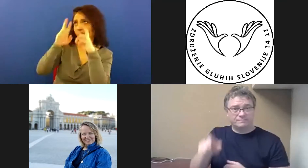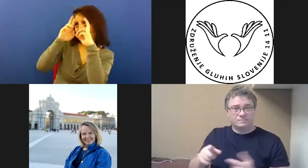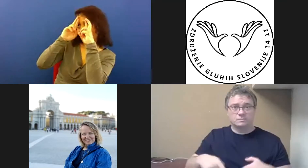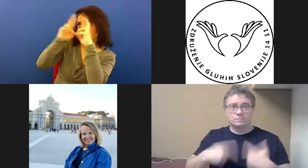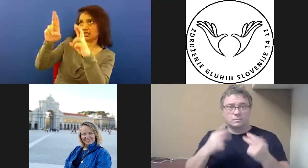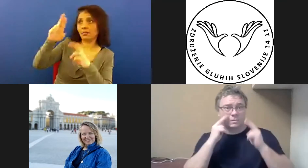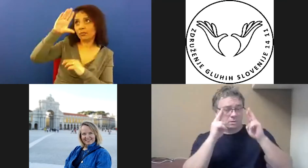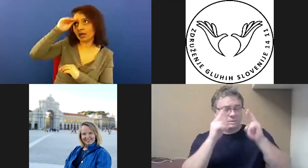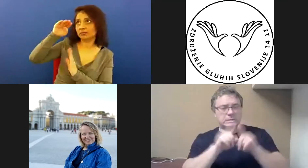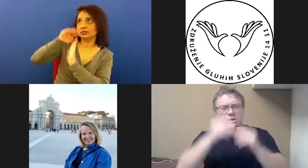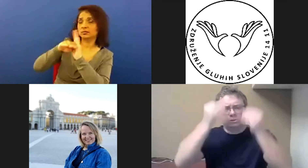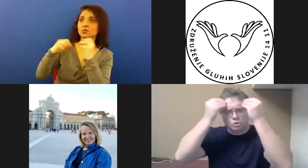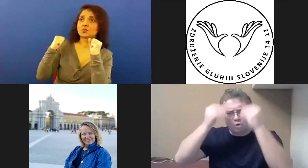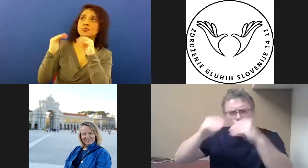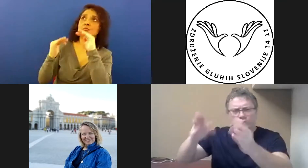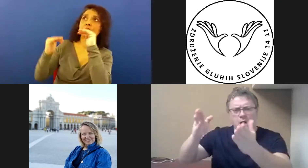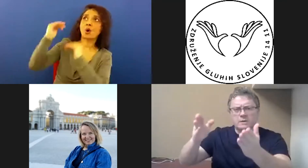Favelas.